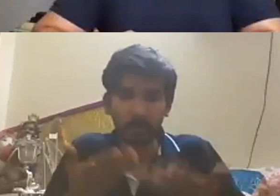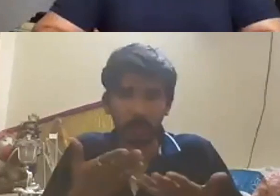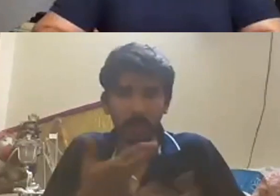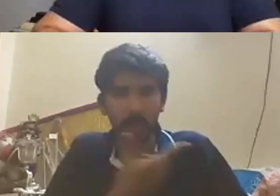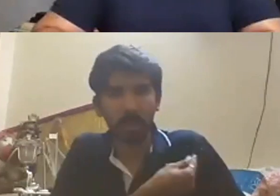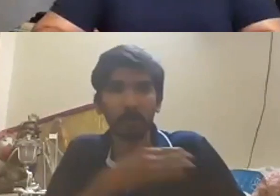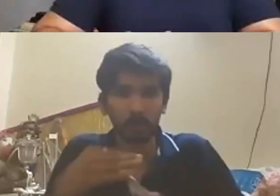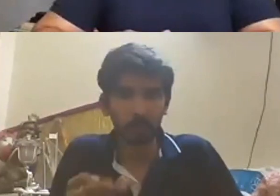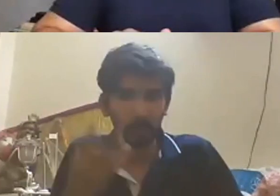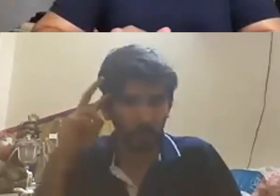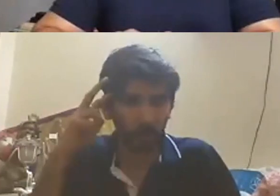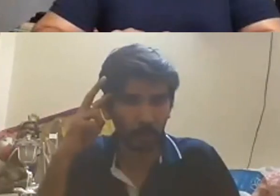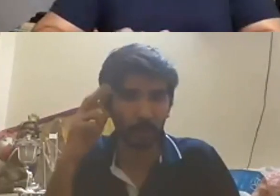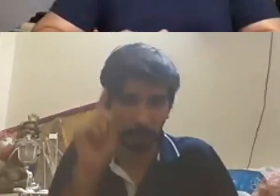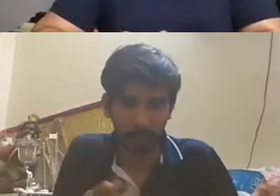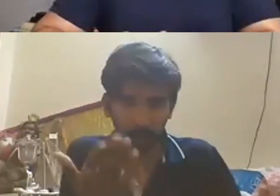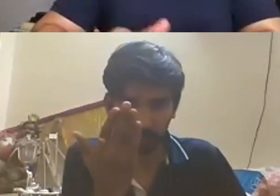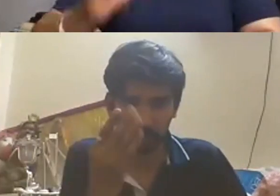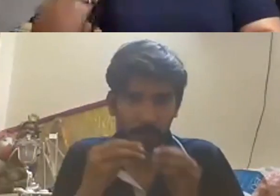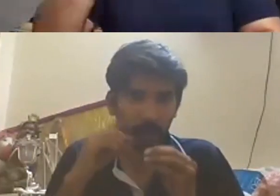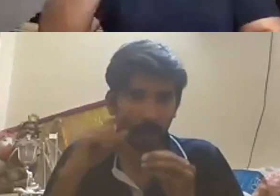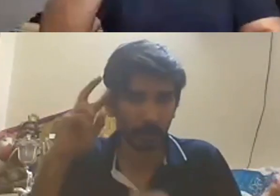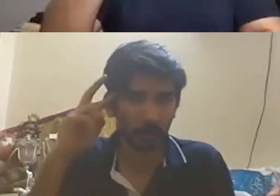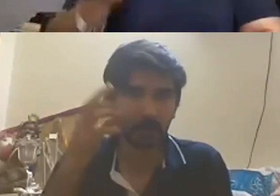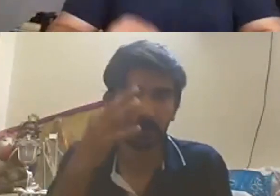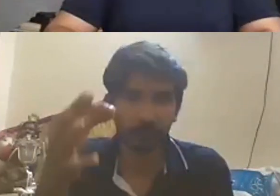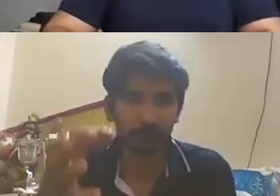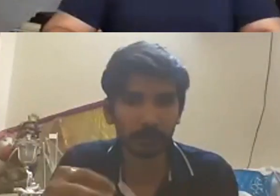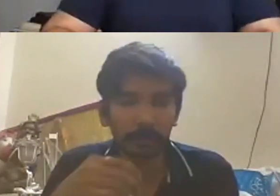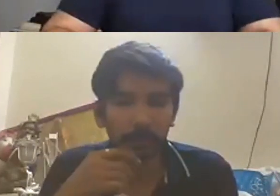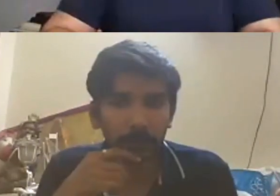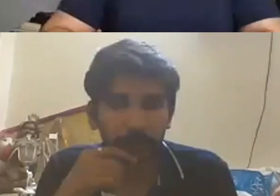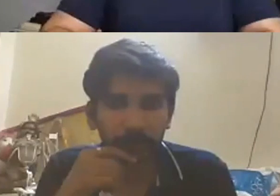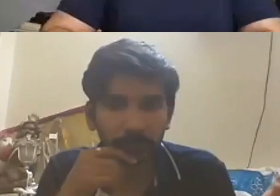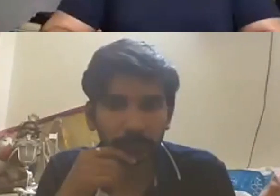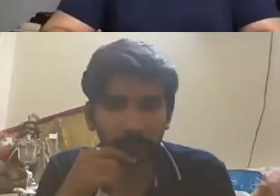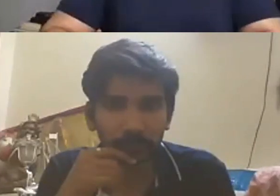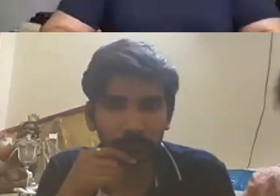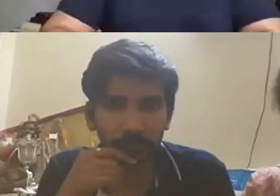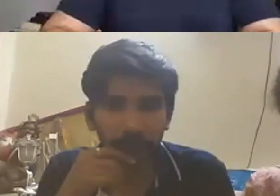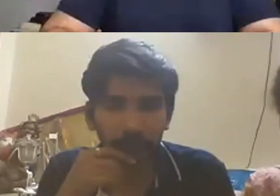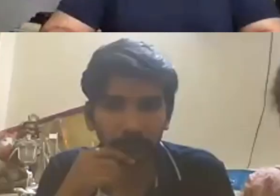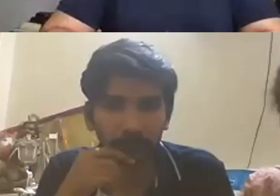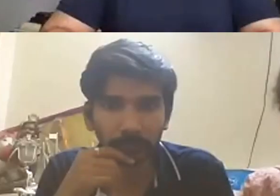might get pain in other body parts, and they didn't inform me. So whether they're supposed to inform me that?